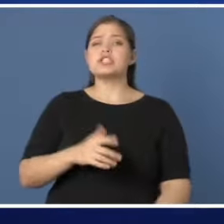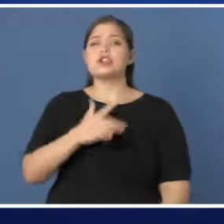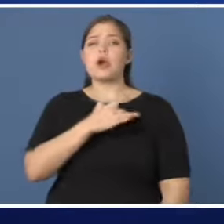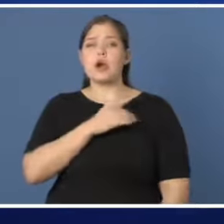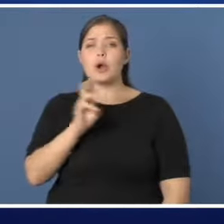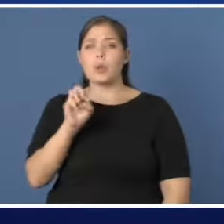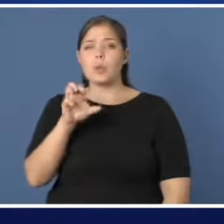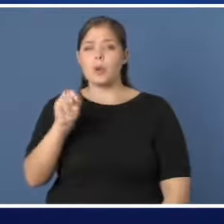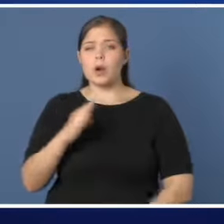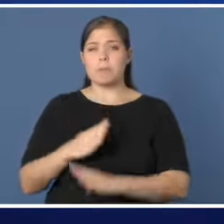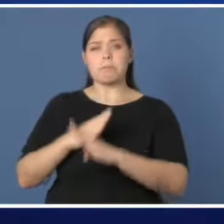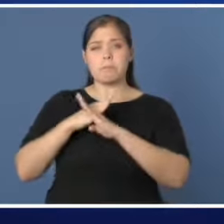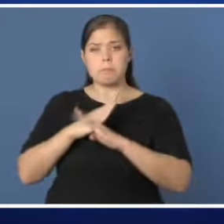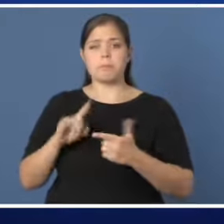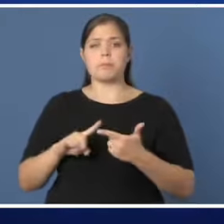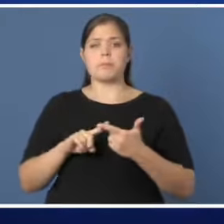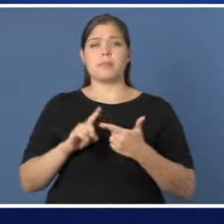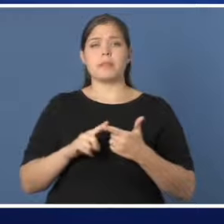medications for heartworm,